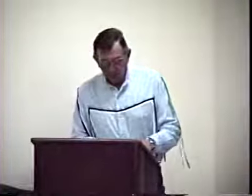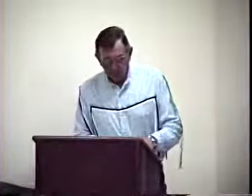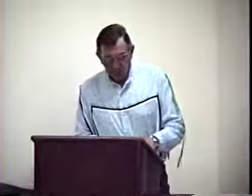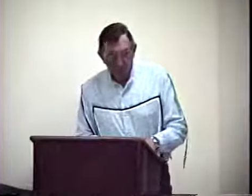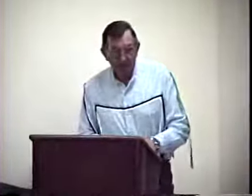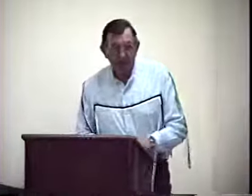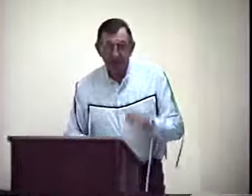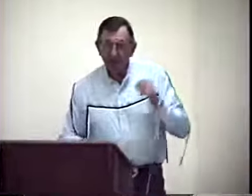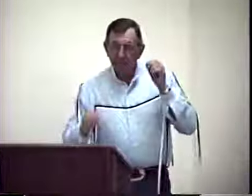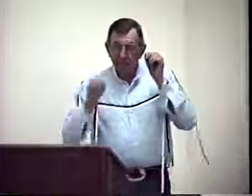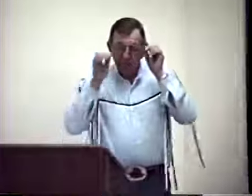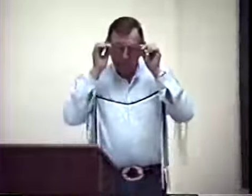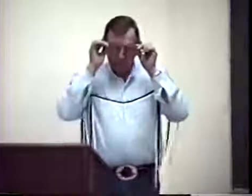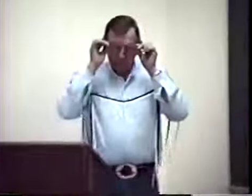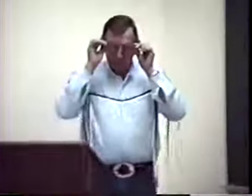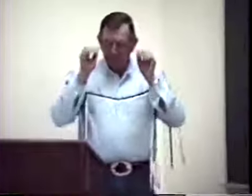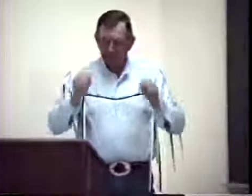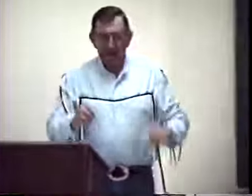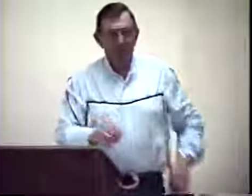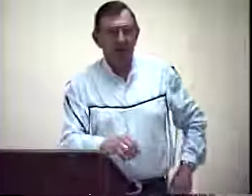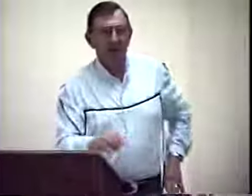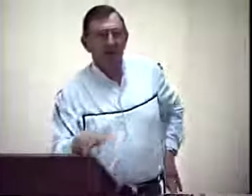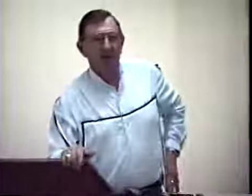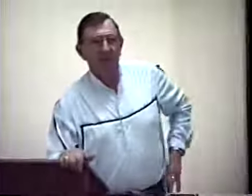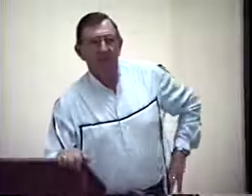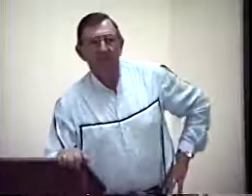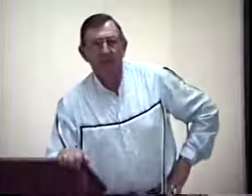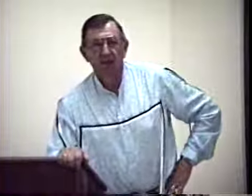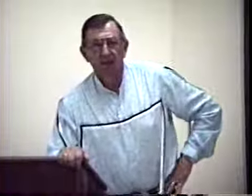Well, to go ahead and kind of to wrap this tape up,